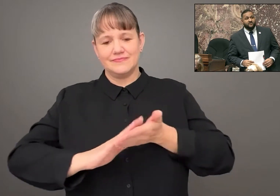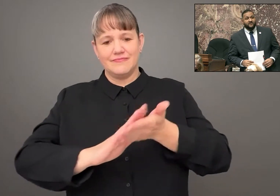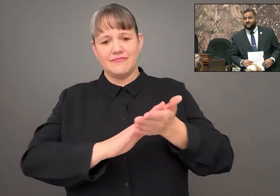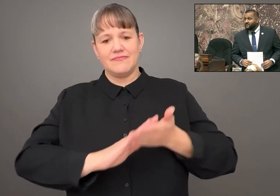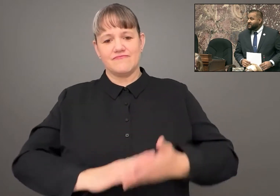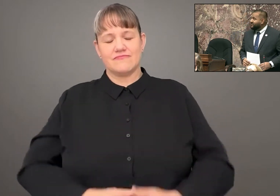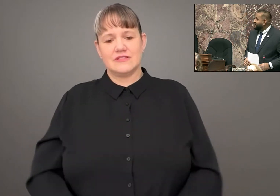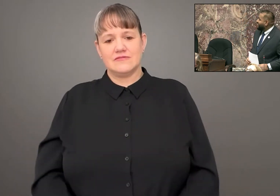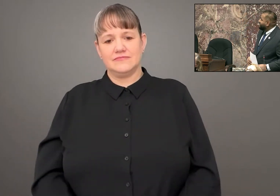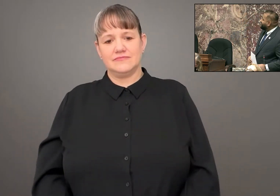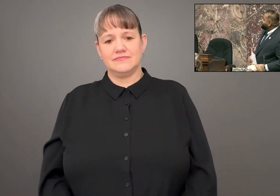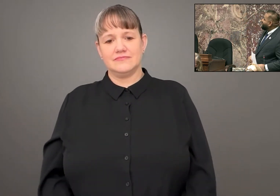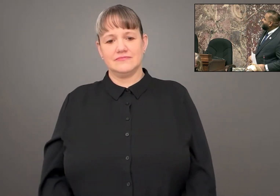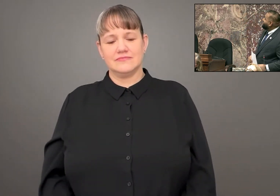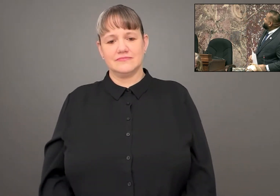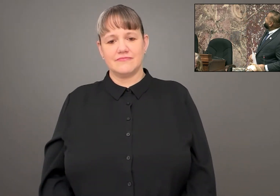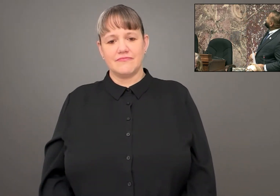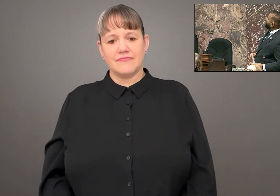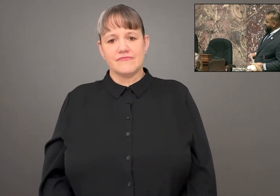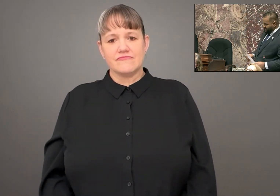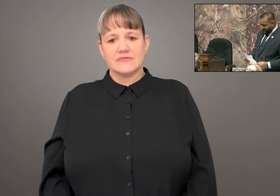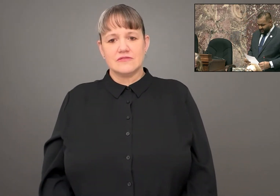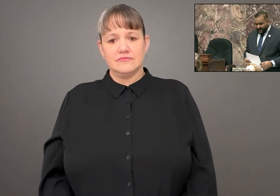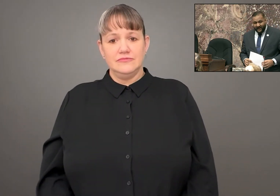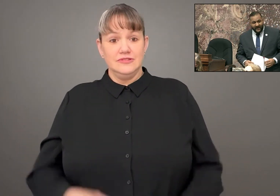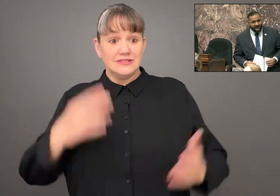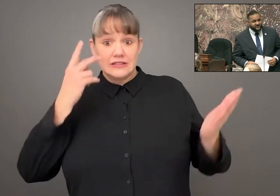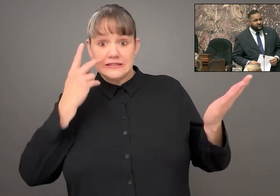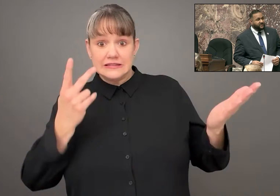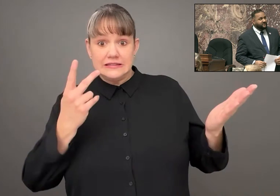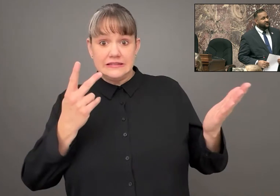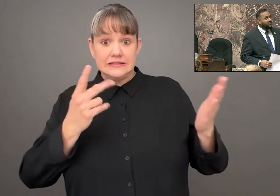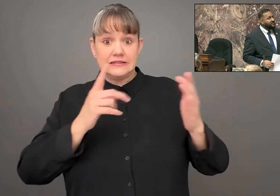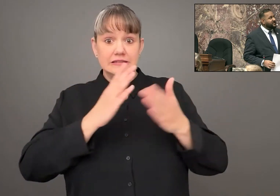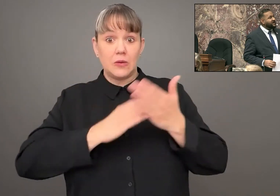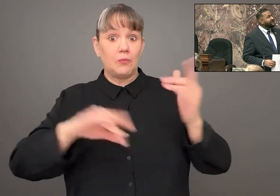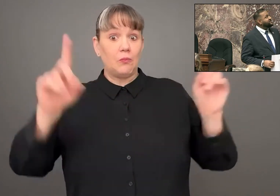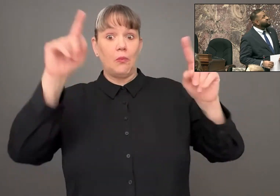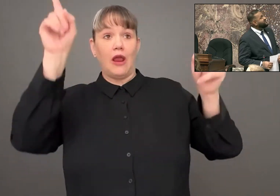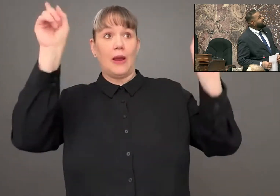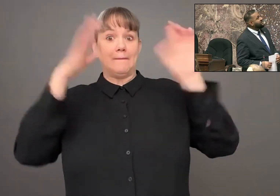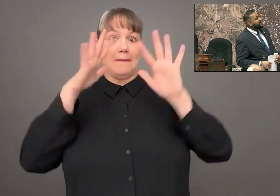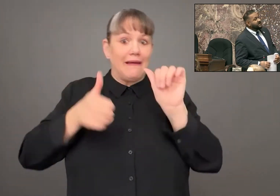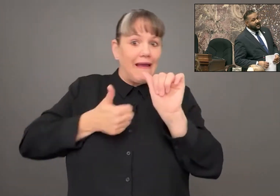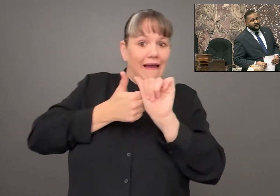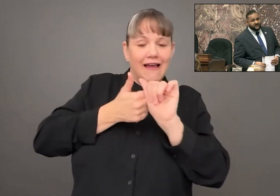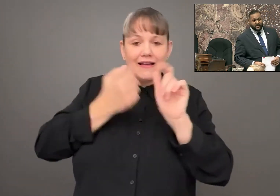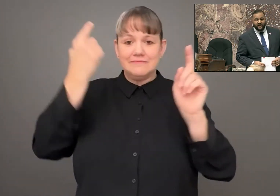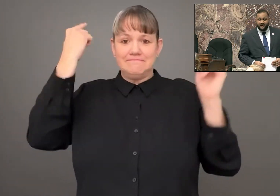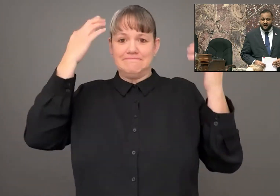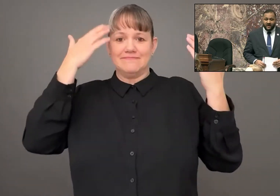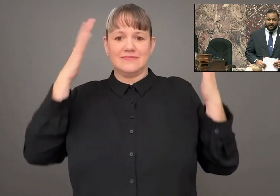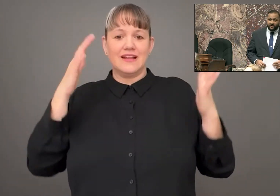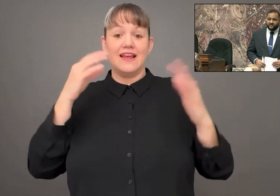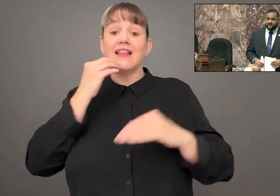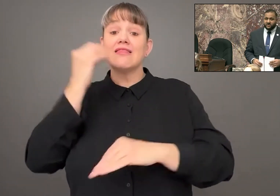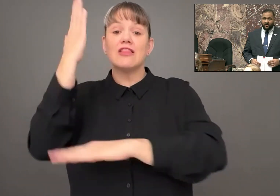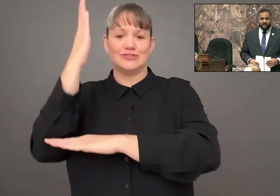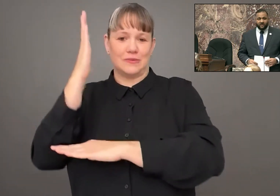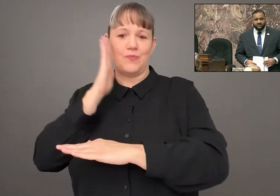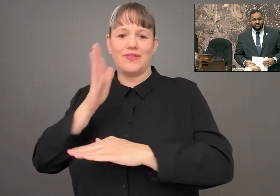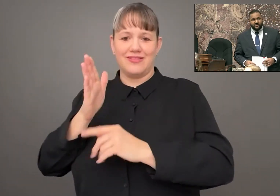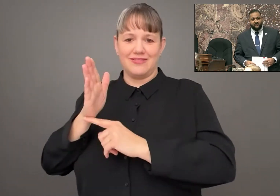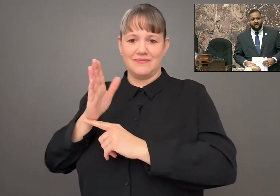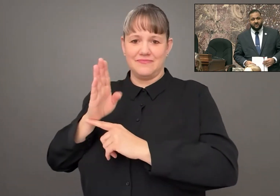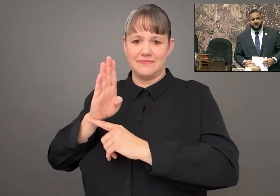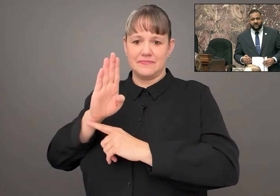I don't see them up here, but they're somewhere, maybe behind me. I had lunch with the Victoria Bengali community today. It was such an